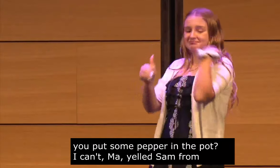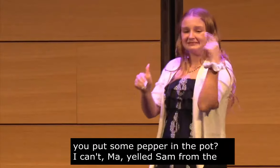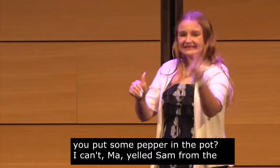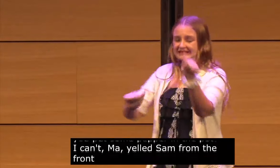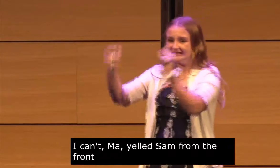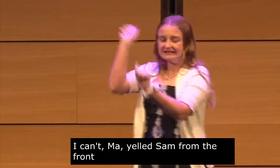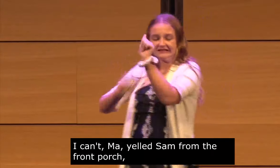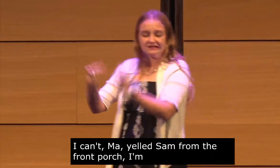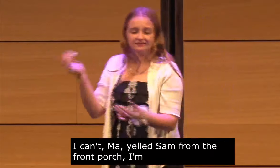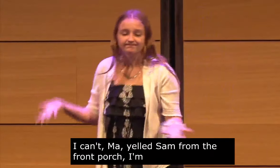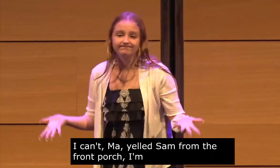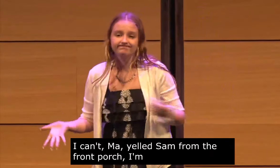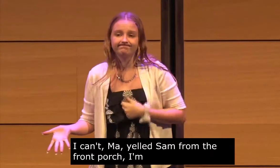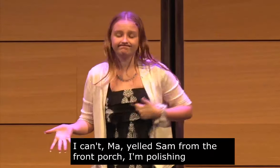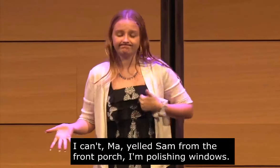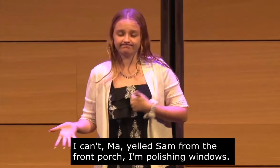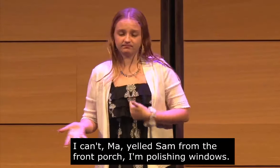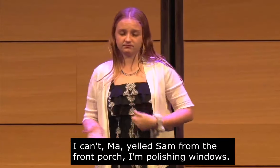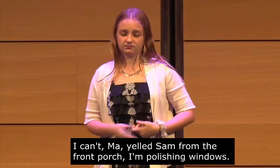porch. "I'm polishing windows."